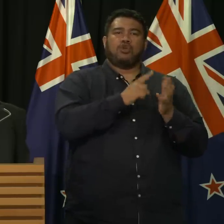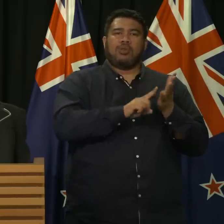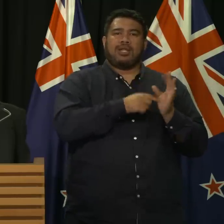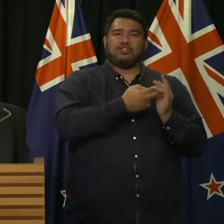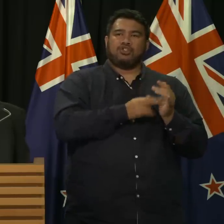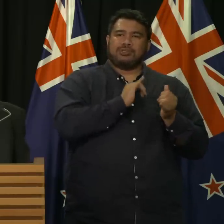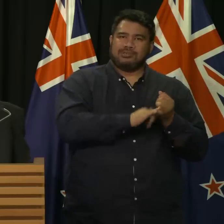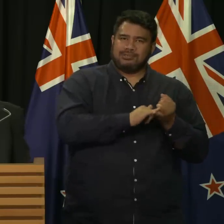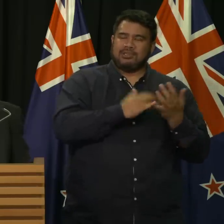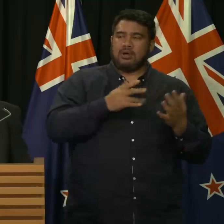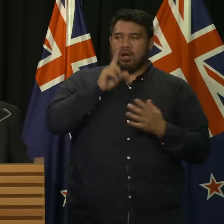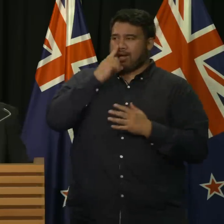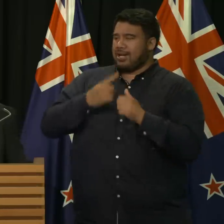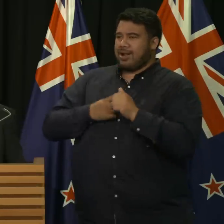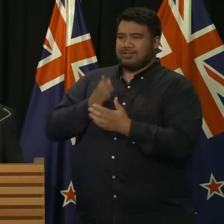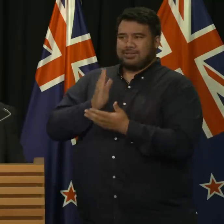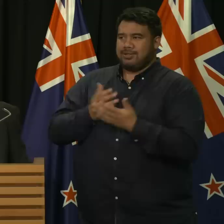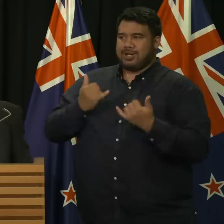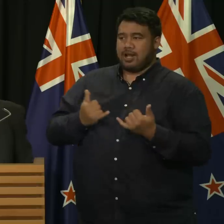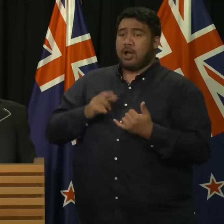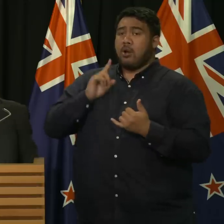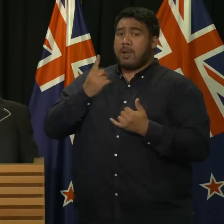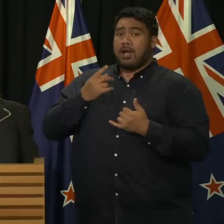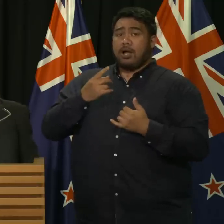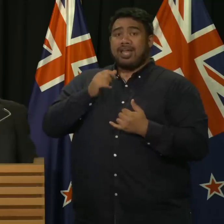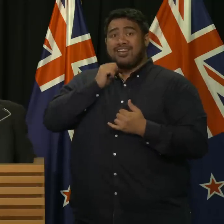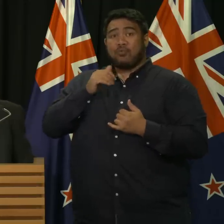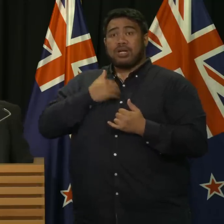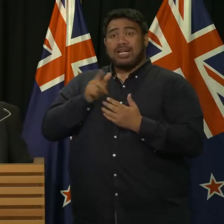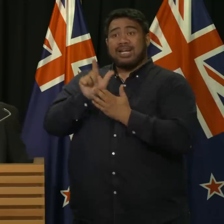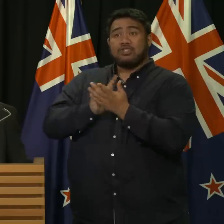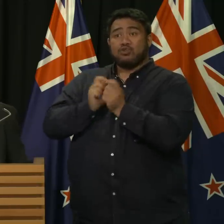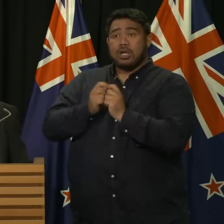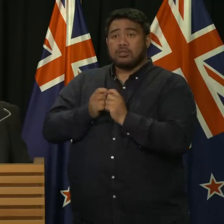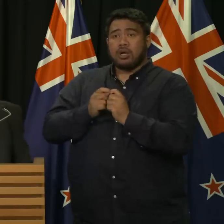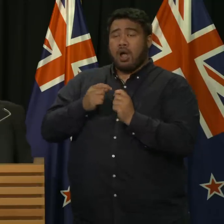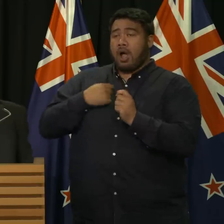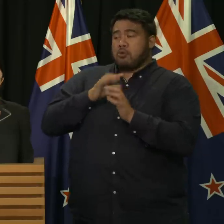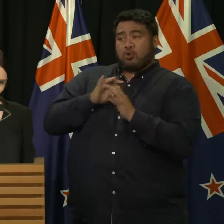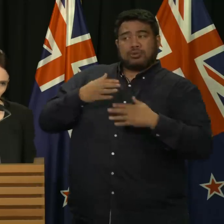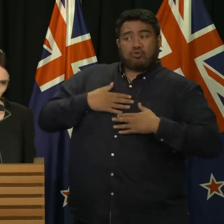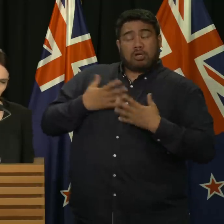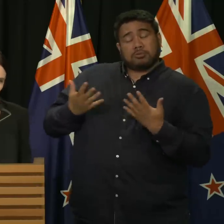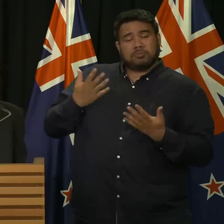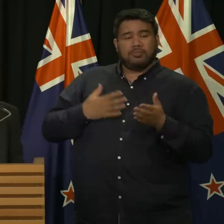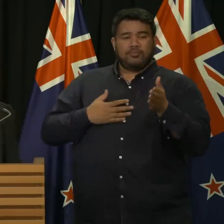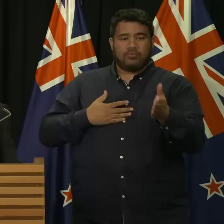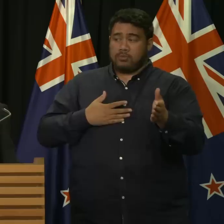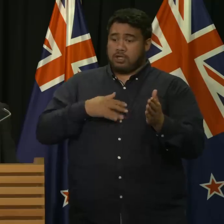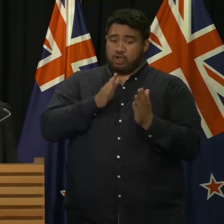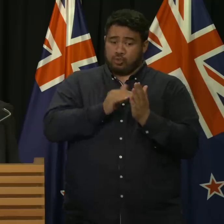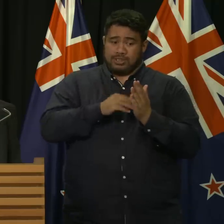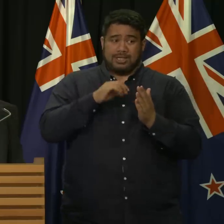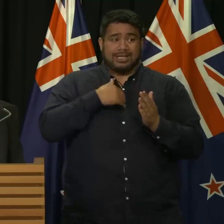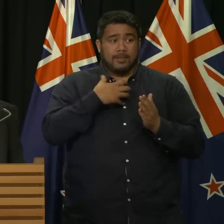I wouldn't be surprised at this stage if it would require a legislative change, though. If Could the other changes in New Zealand, for